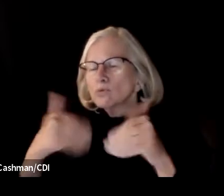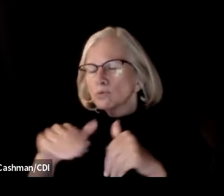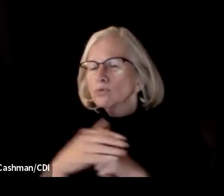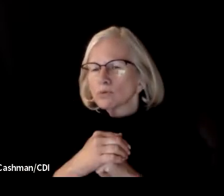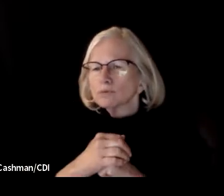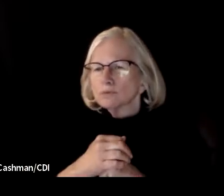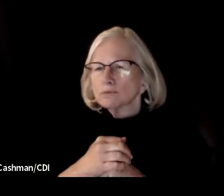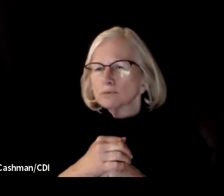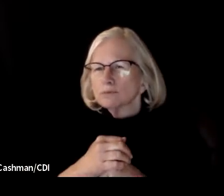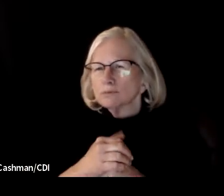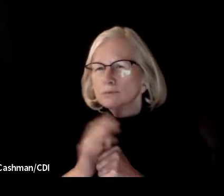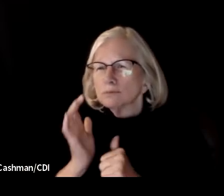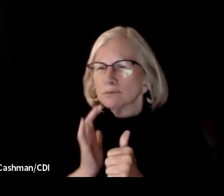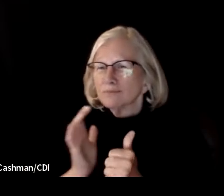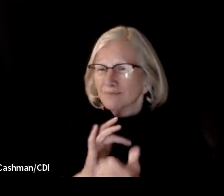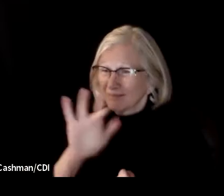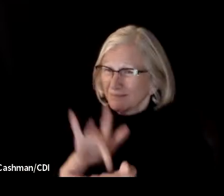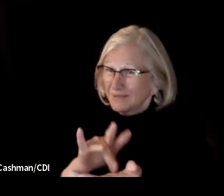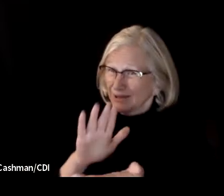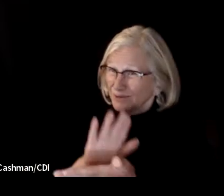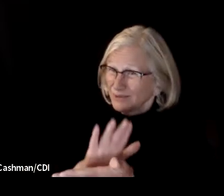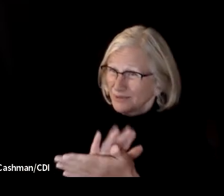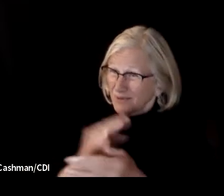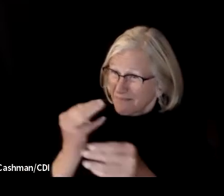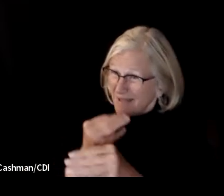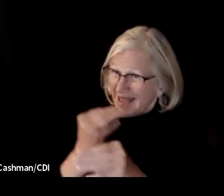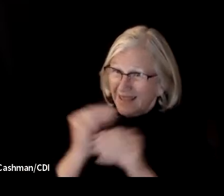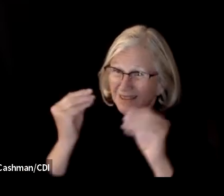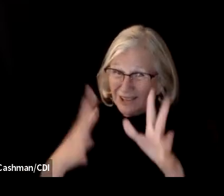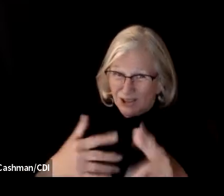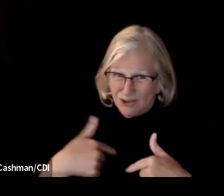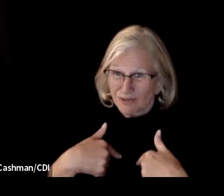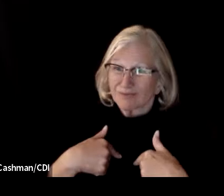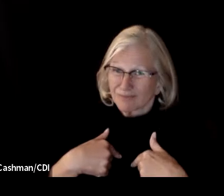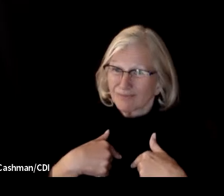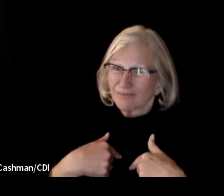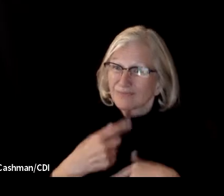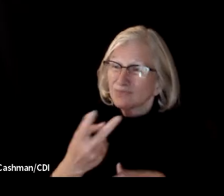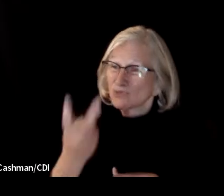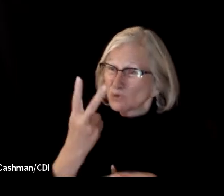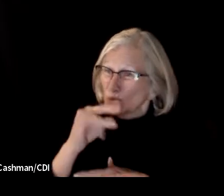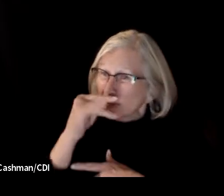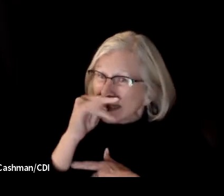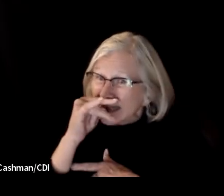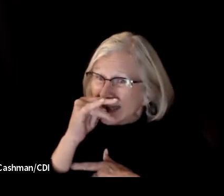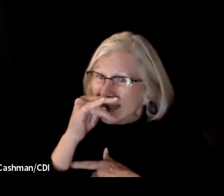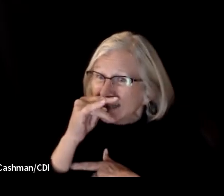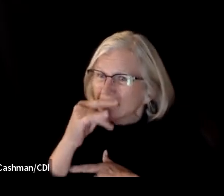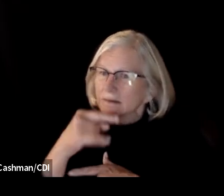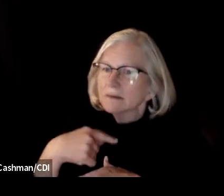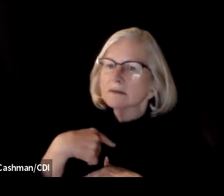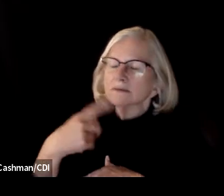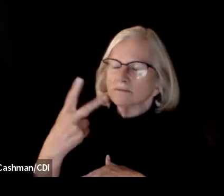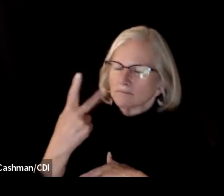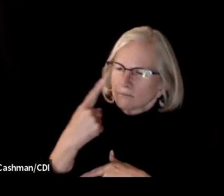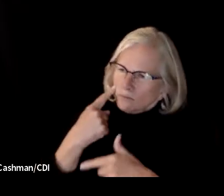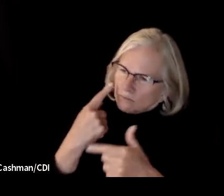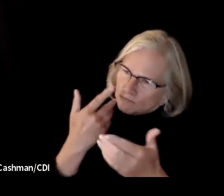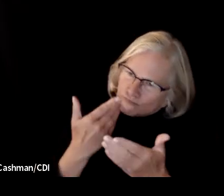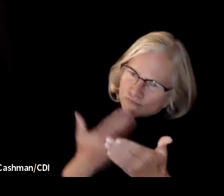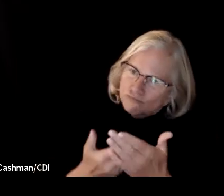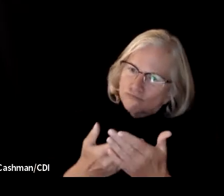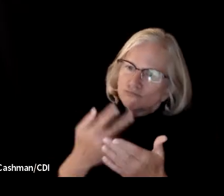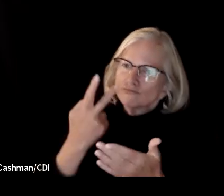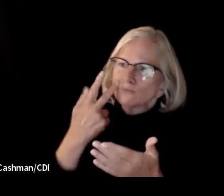2, I saw firsthand how difficult this could be. Throughout the pandemic, we have prioritized safe in-person learning, and heading into this